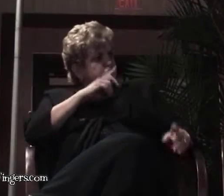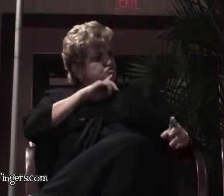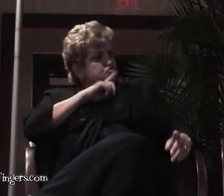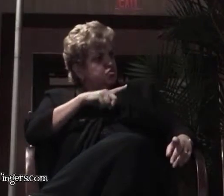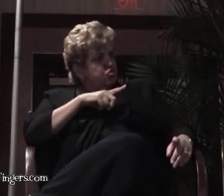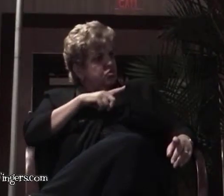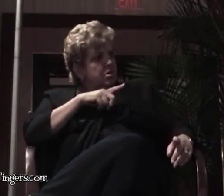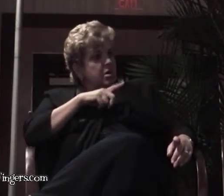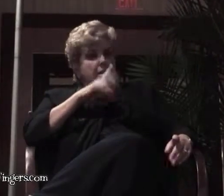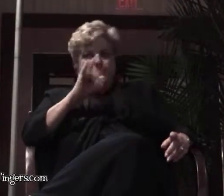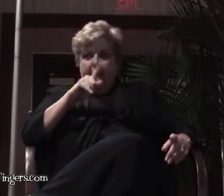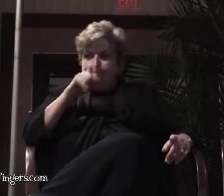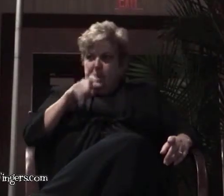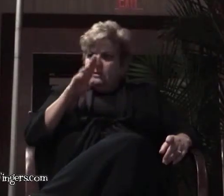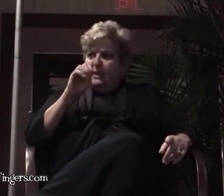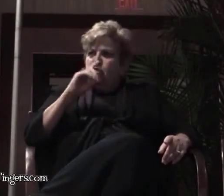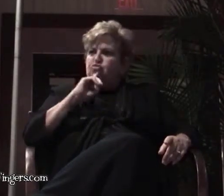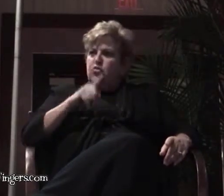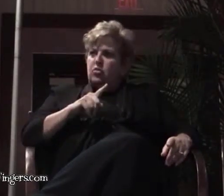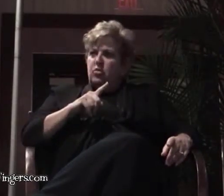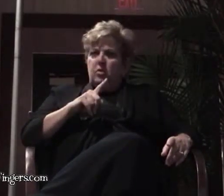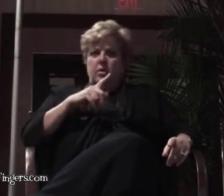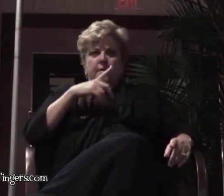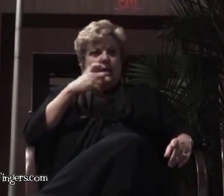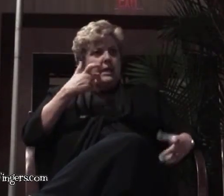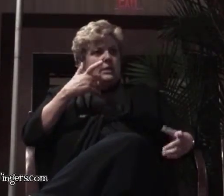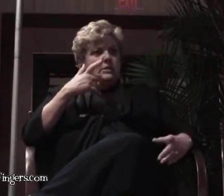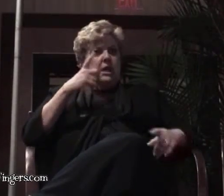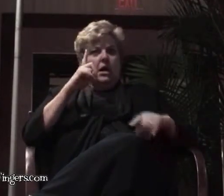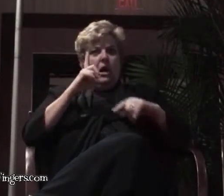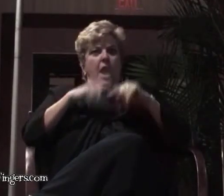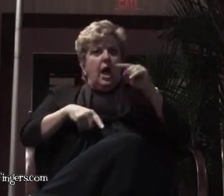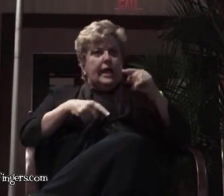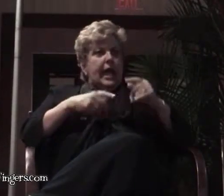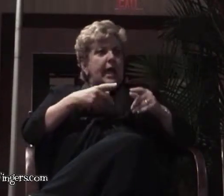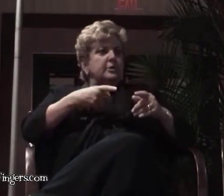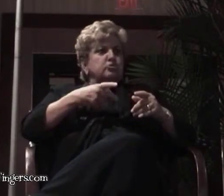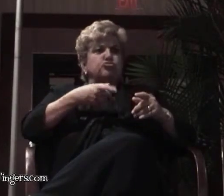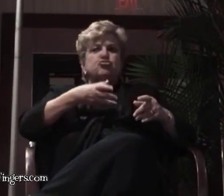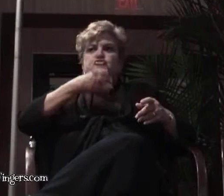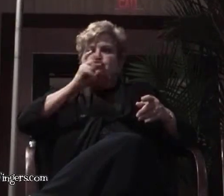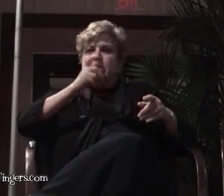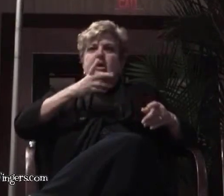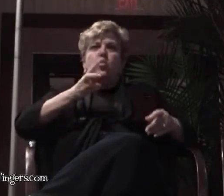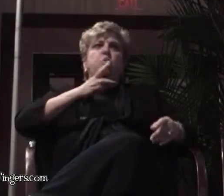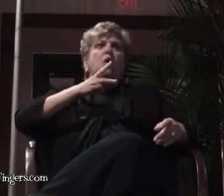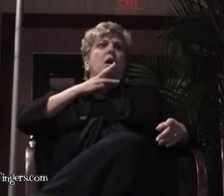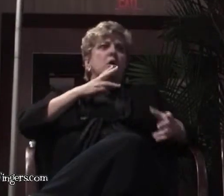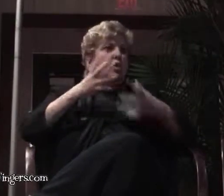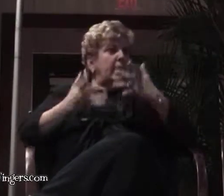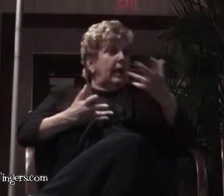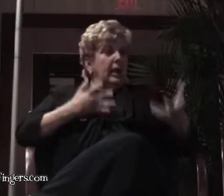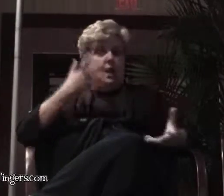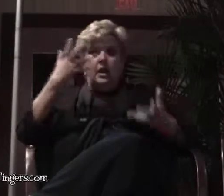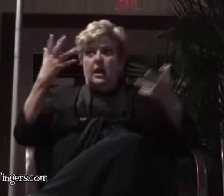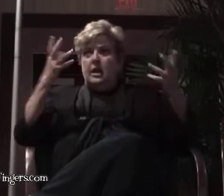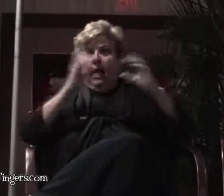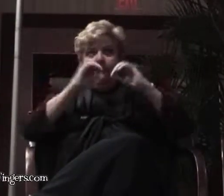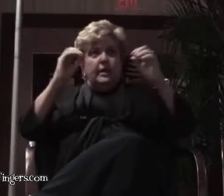Valium, I can't swallow water, and just my world is not working when I'm here. So